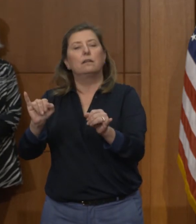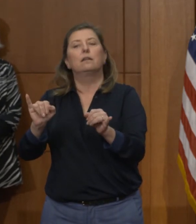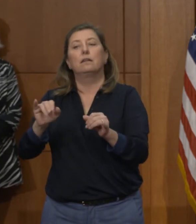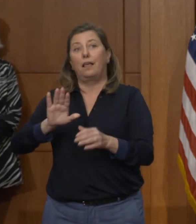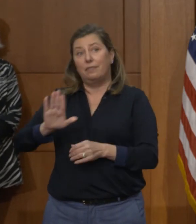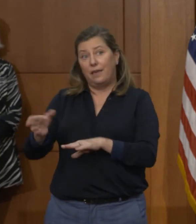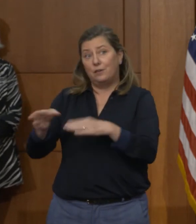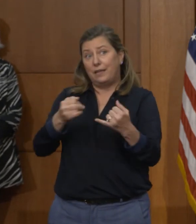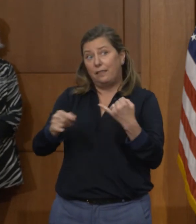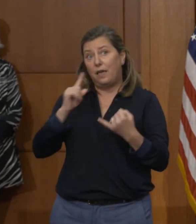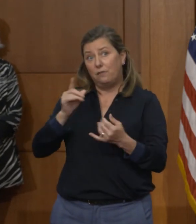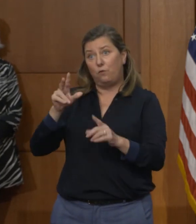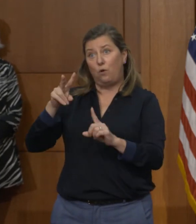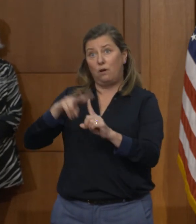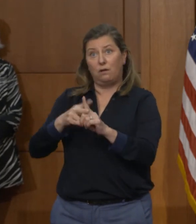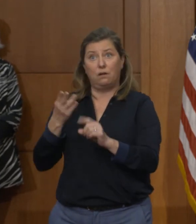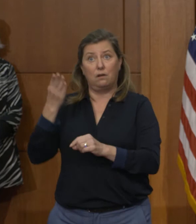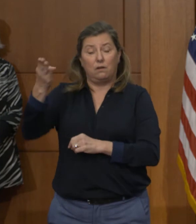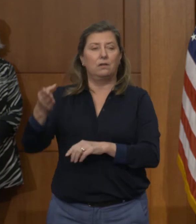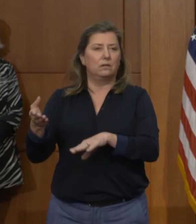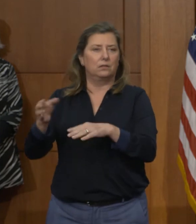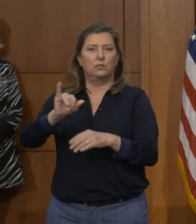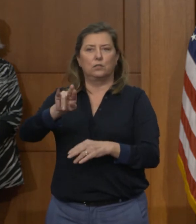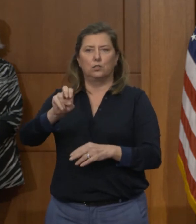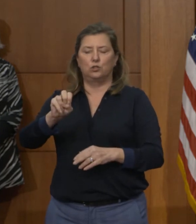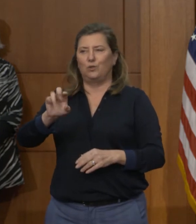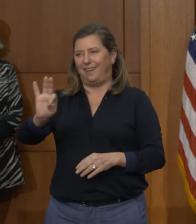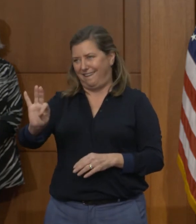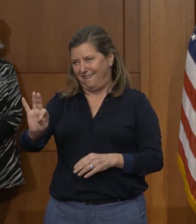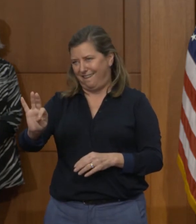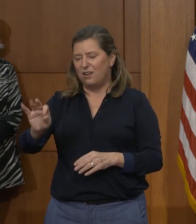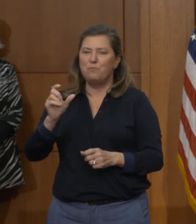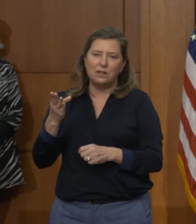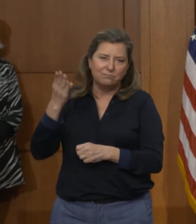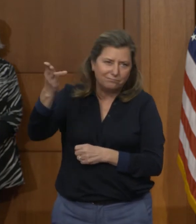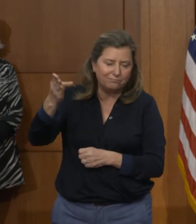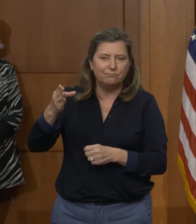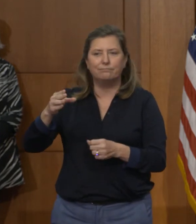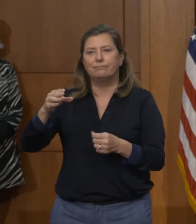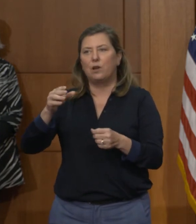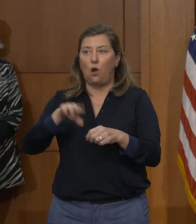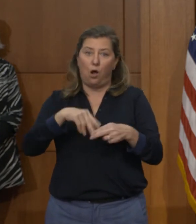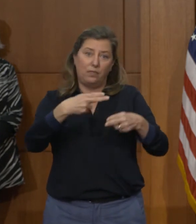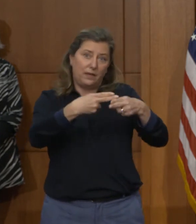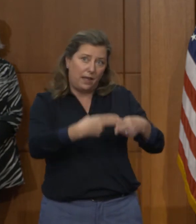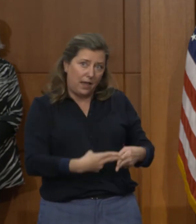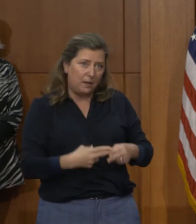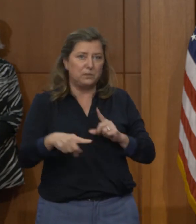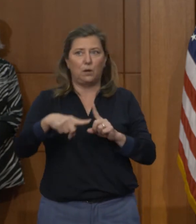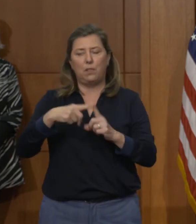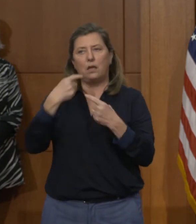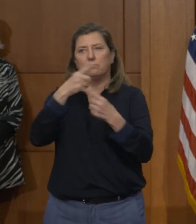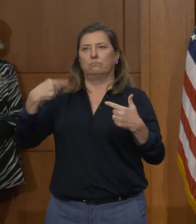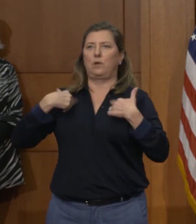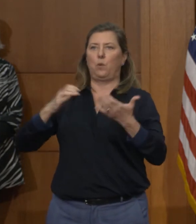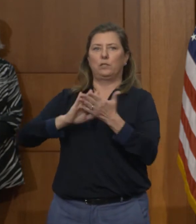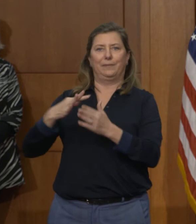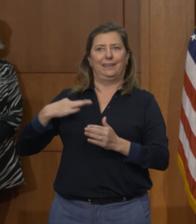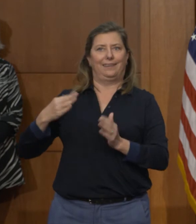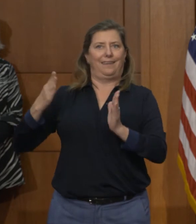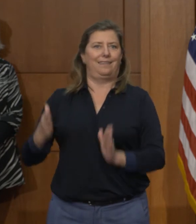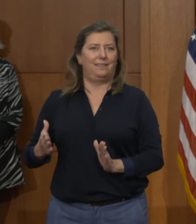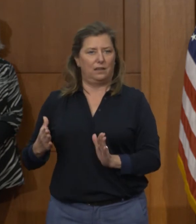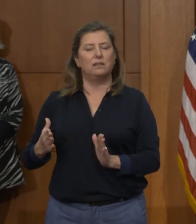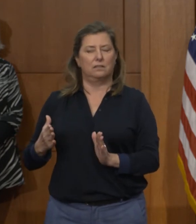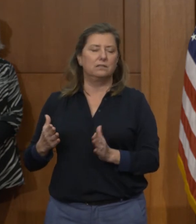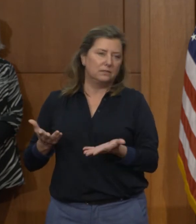9th deadline to turn in all of their petitions as well as their declaration of candidacy. We are exploring a number of